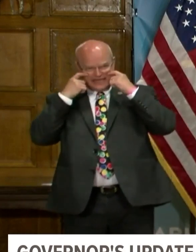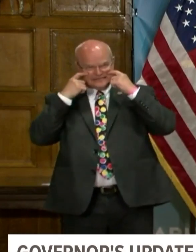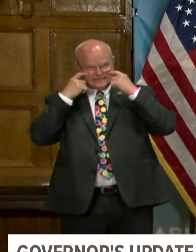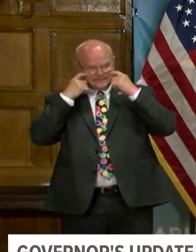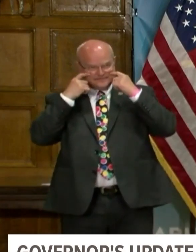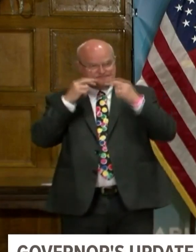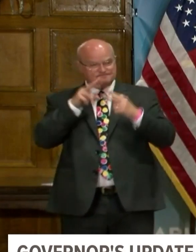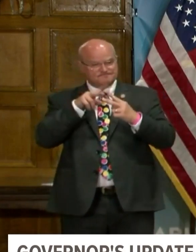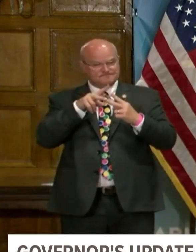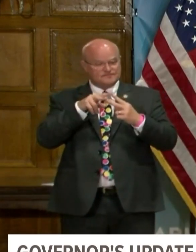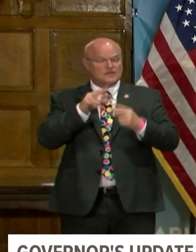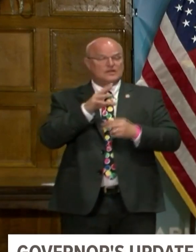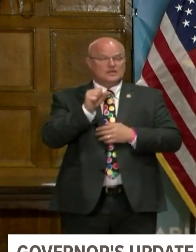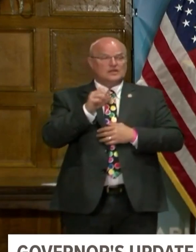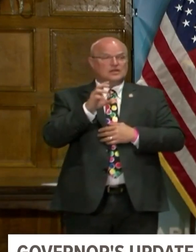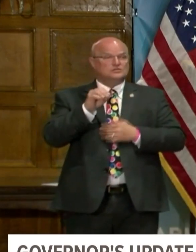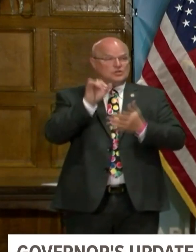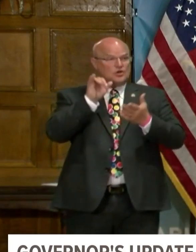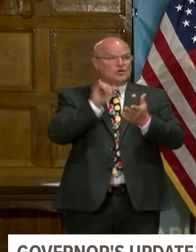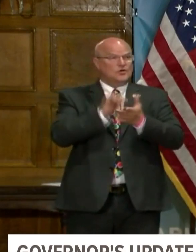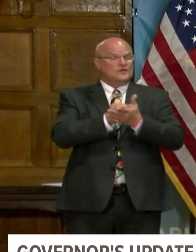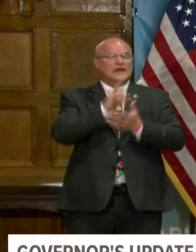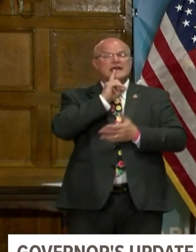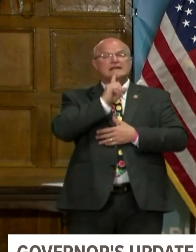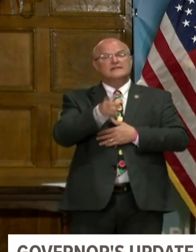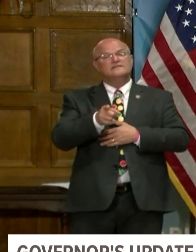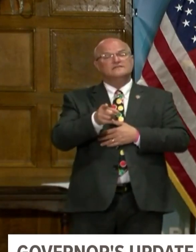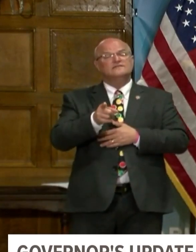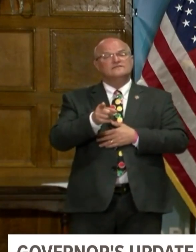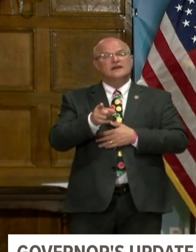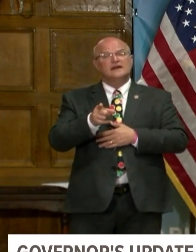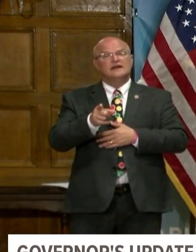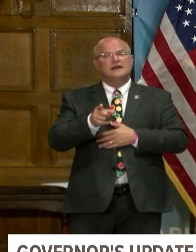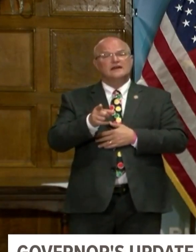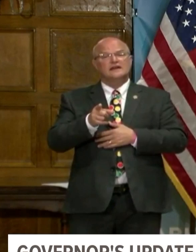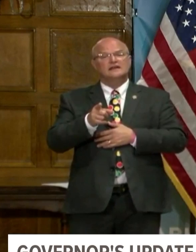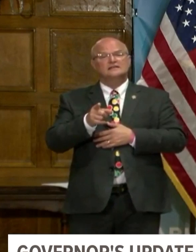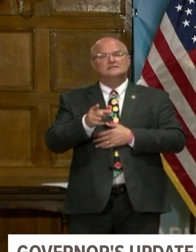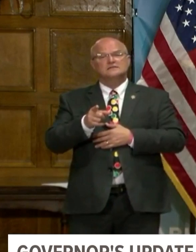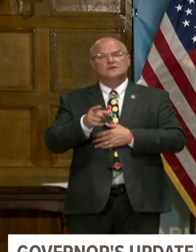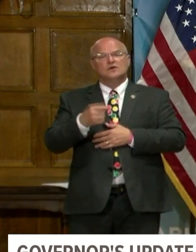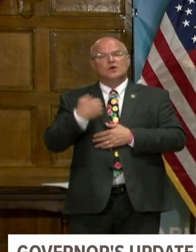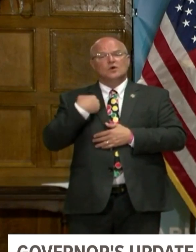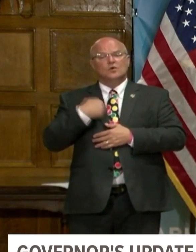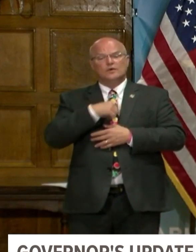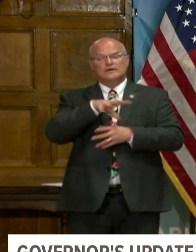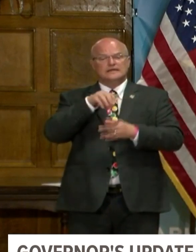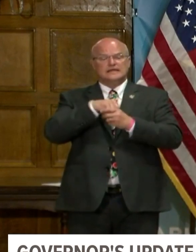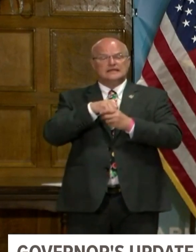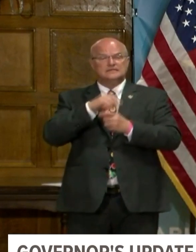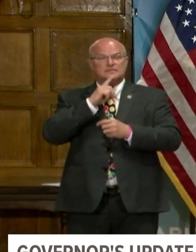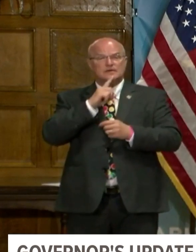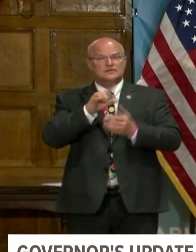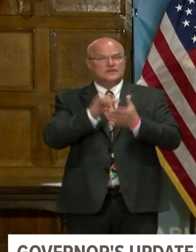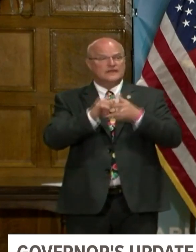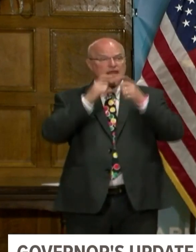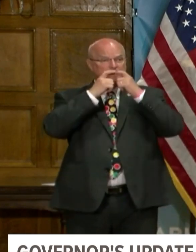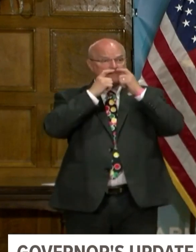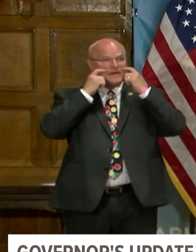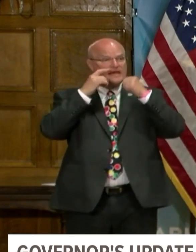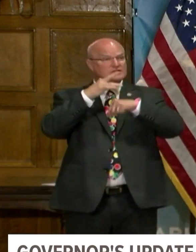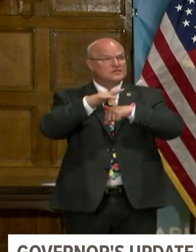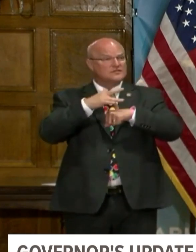mask. And so that, in fact, we're engaged in making sure that